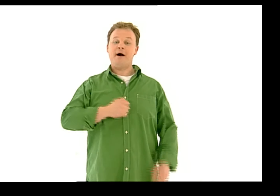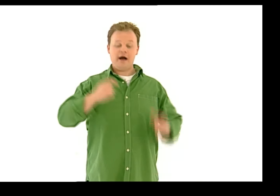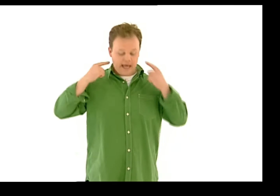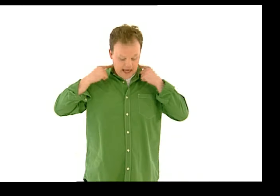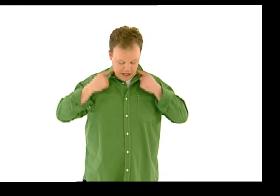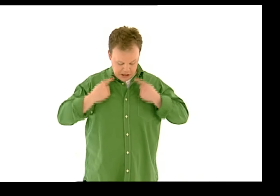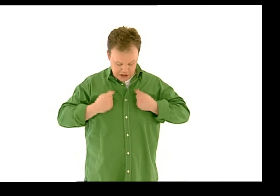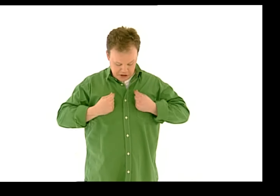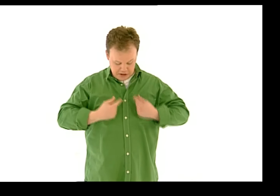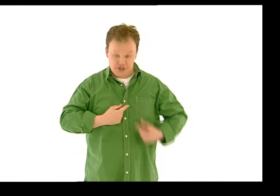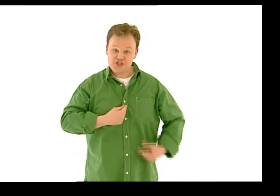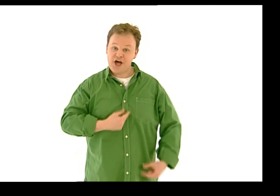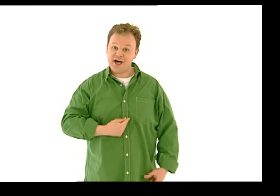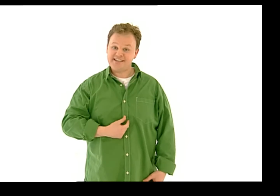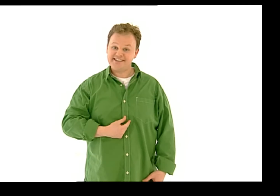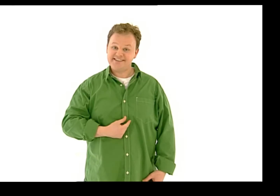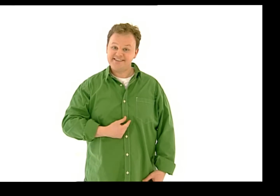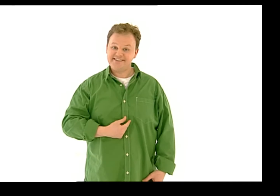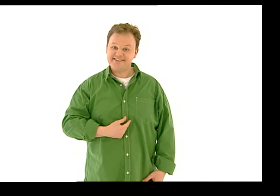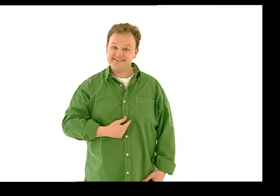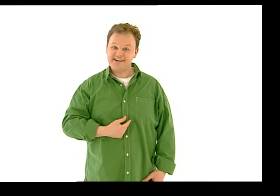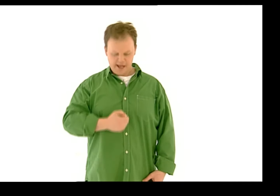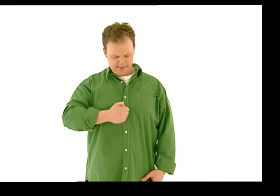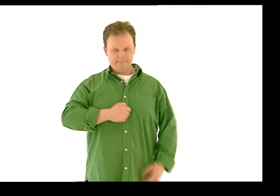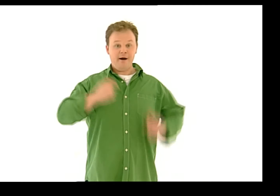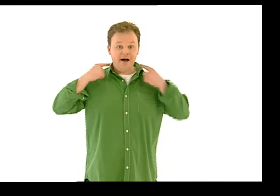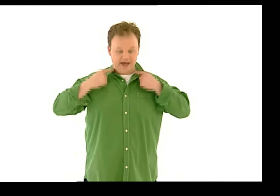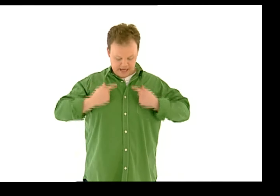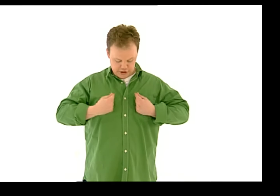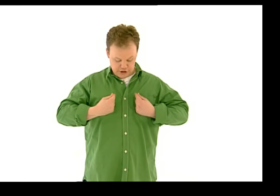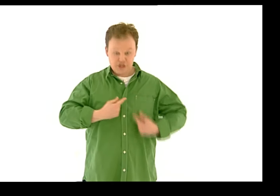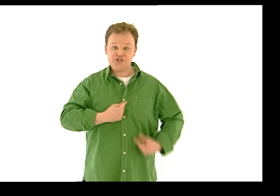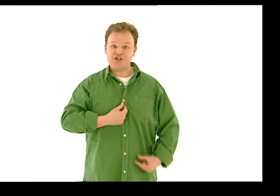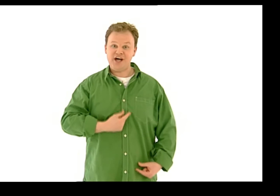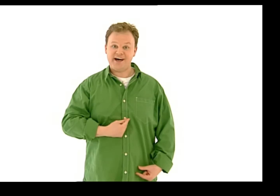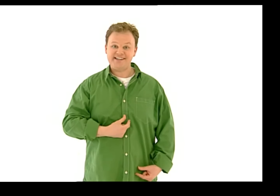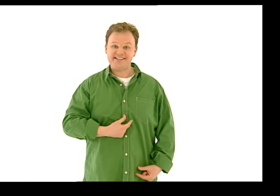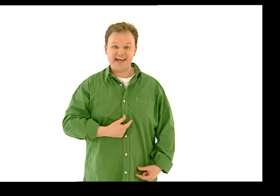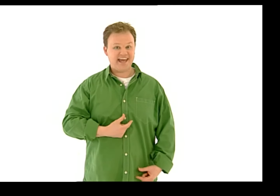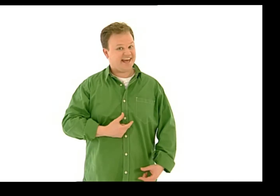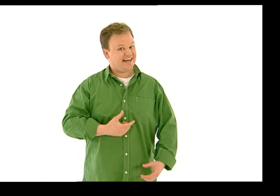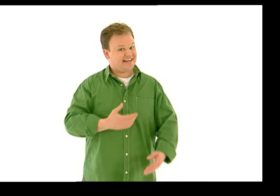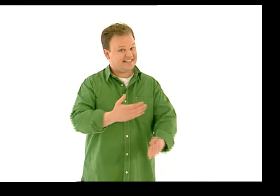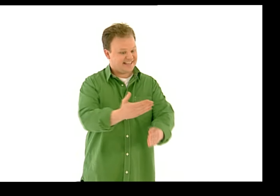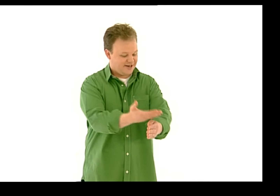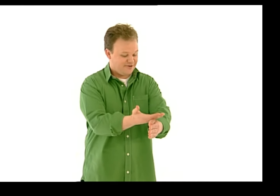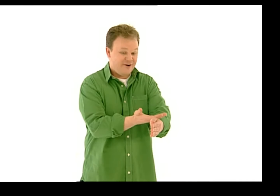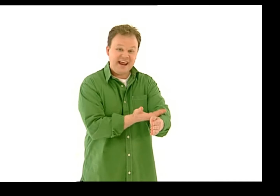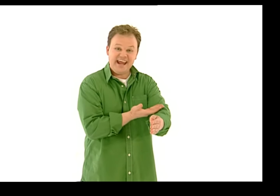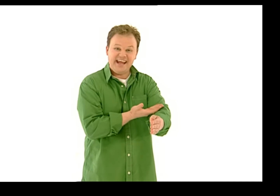my shirt? My shirt is green.